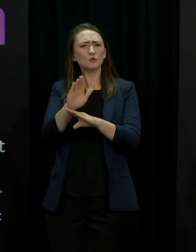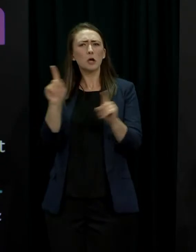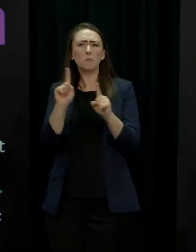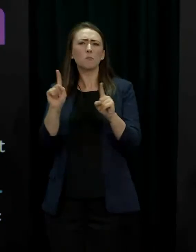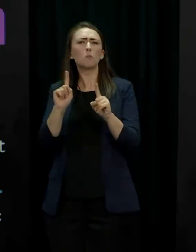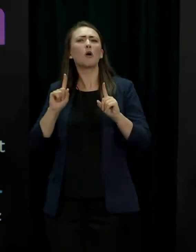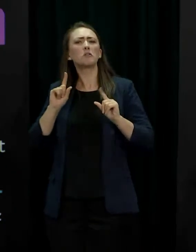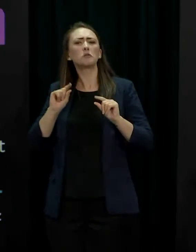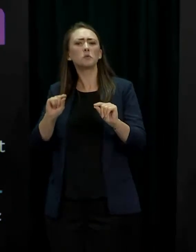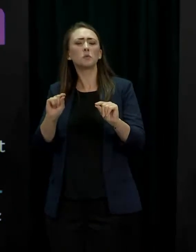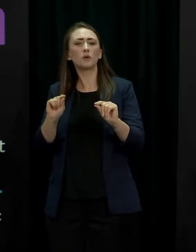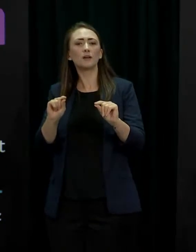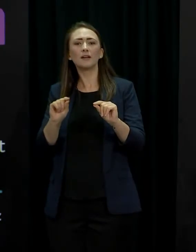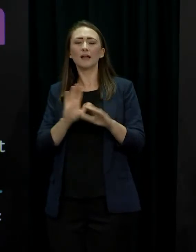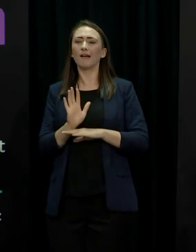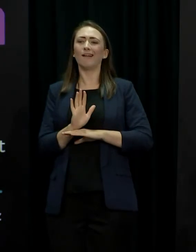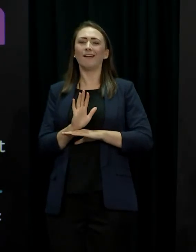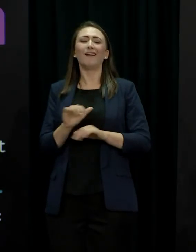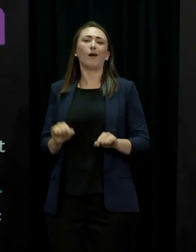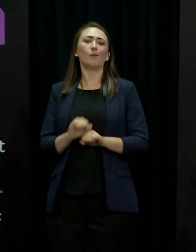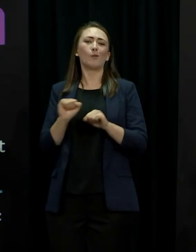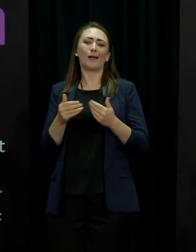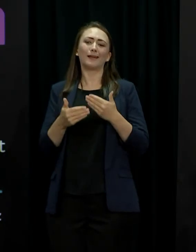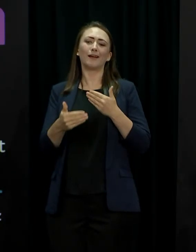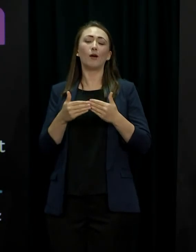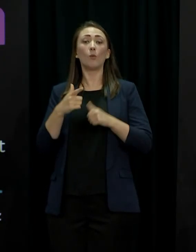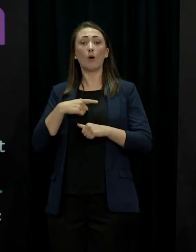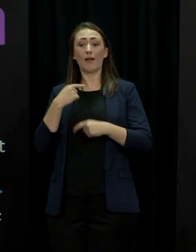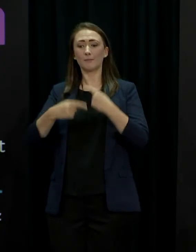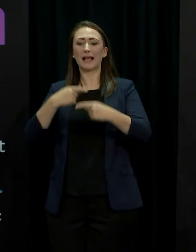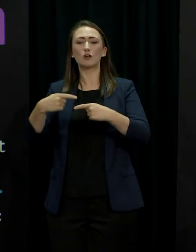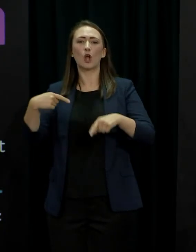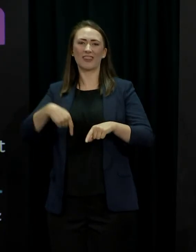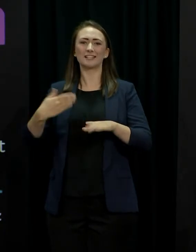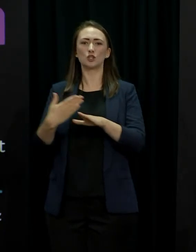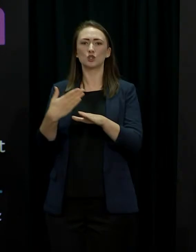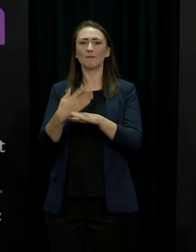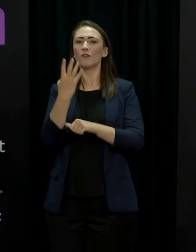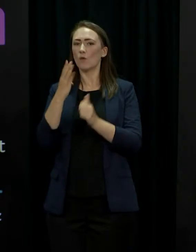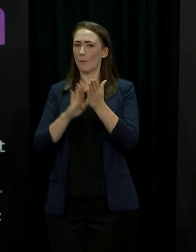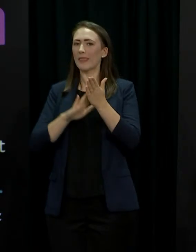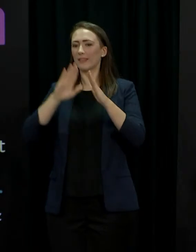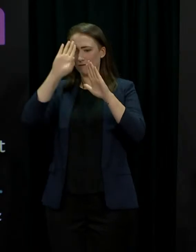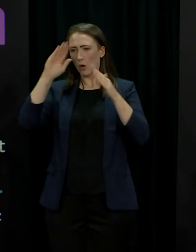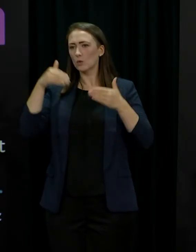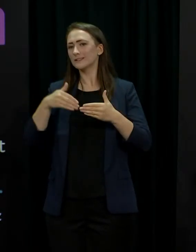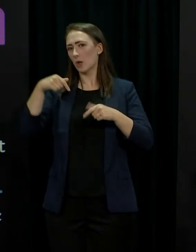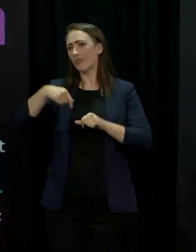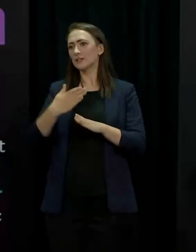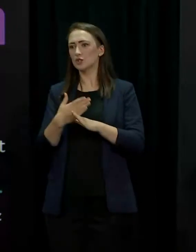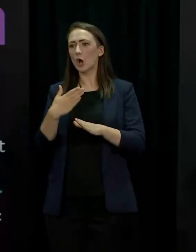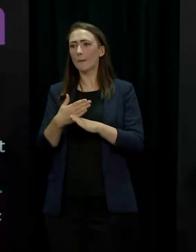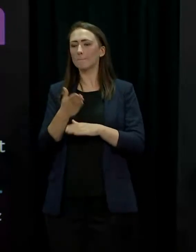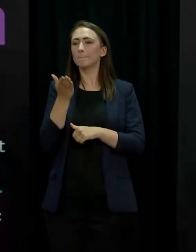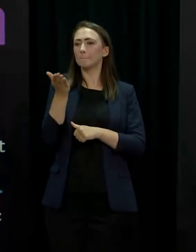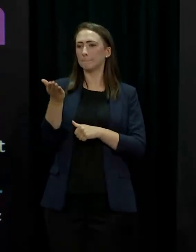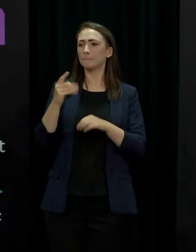more time. I've still got 4 months of this role to do, so that's where I'm really focused now. One of the disappointments for